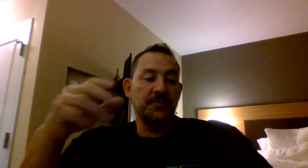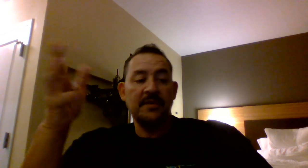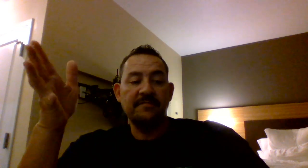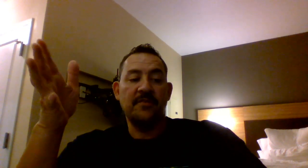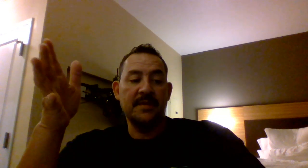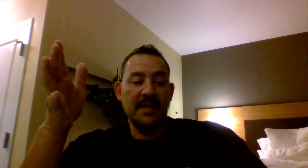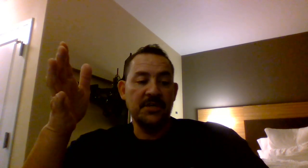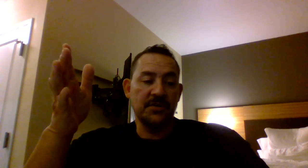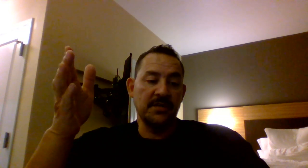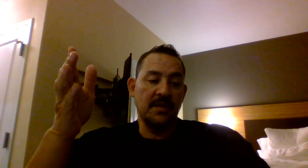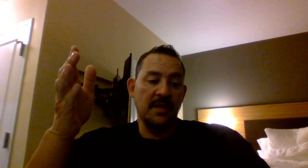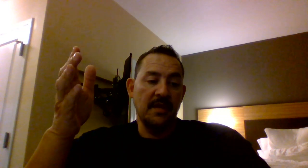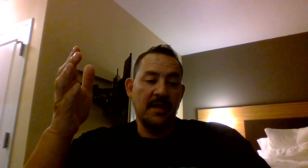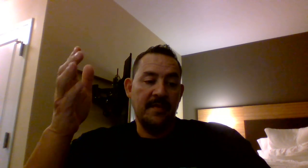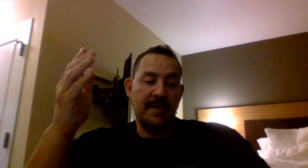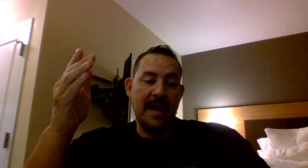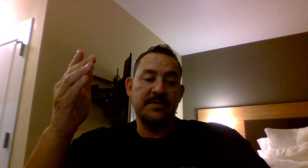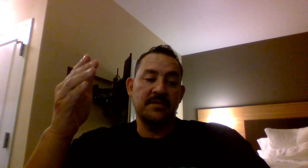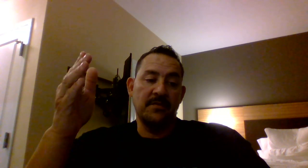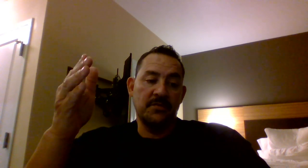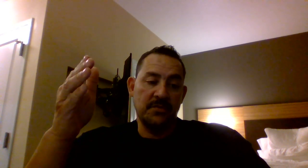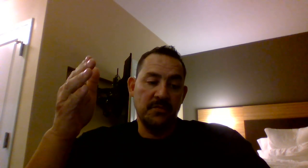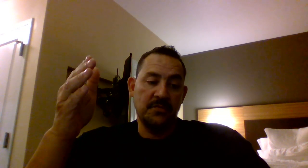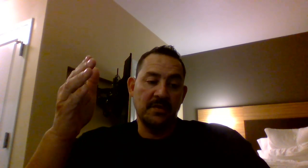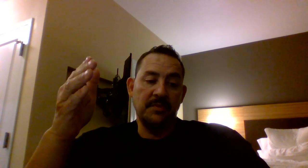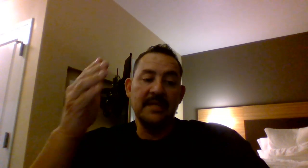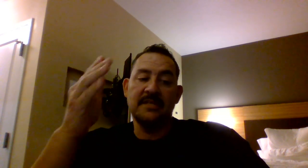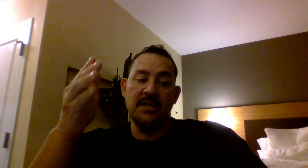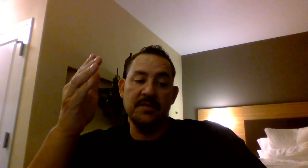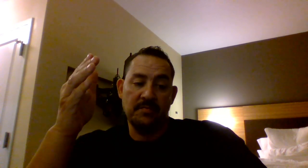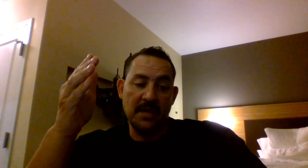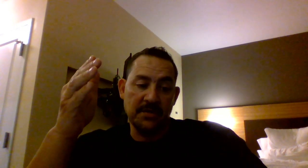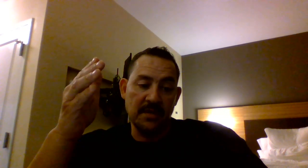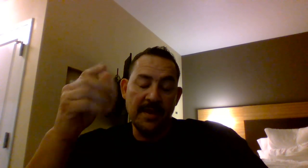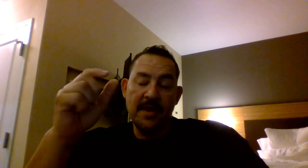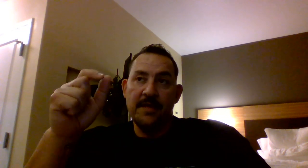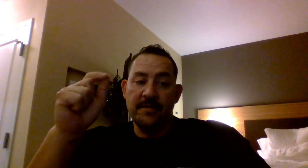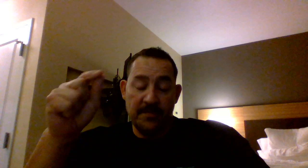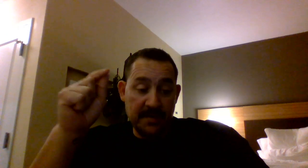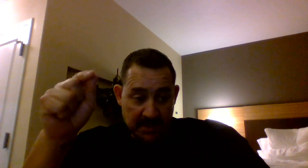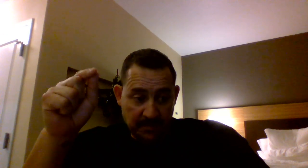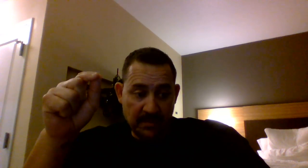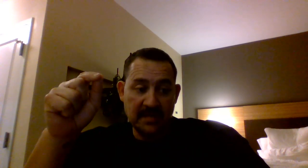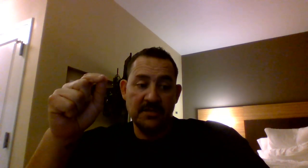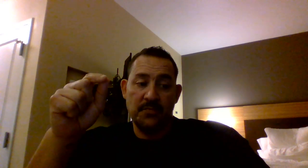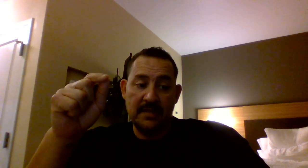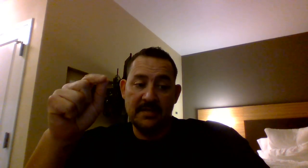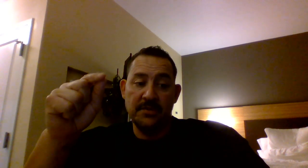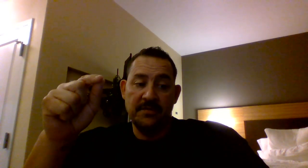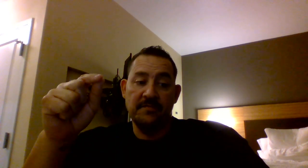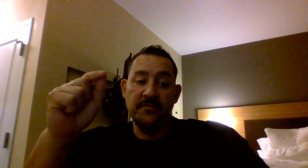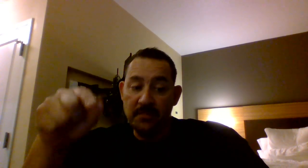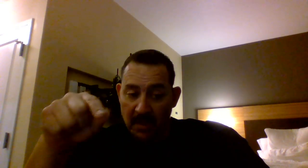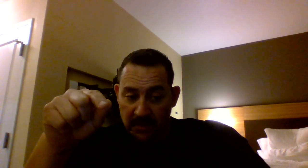During fermentation and the absence of O2 to complete cellular respiration, the fermentation process releases energy from food molecules